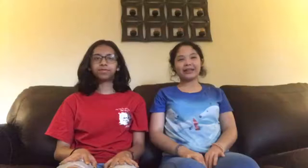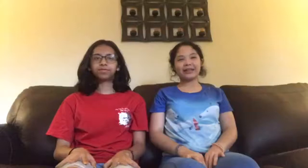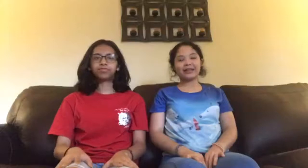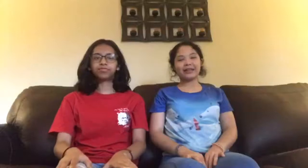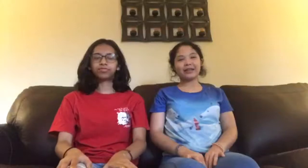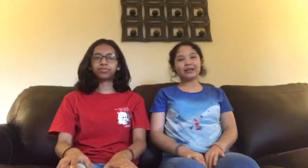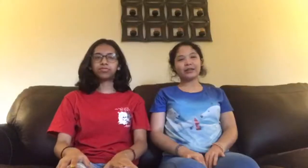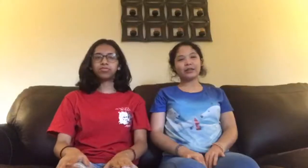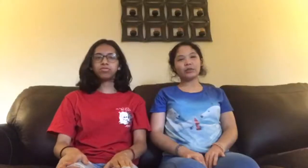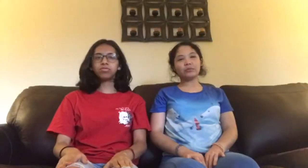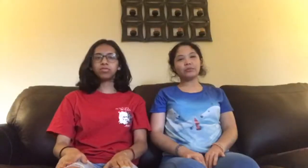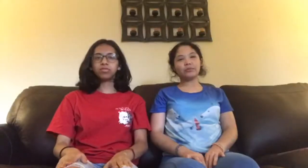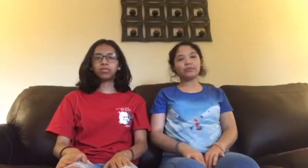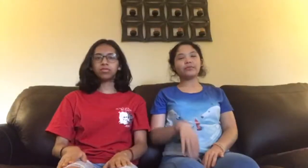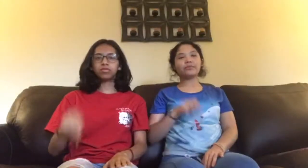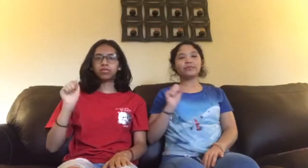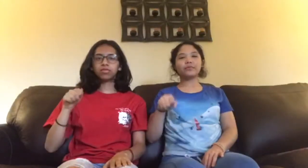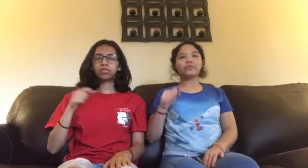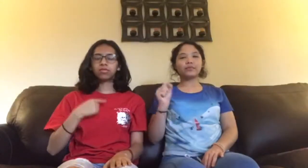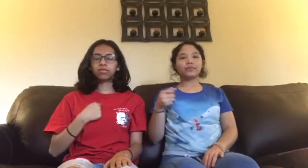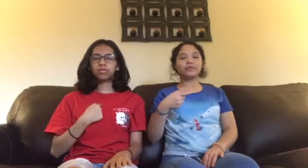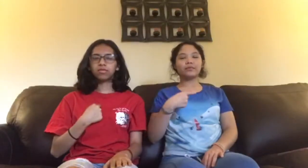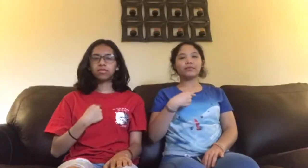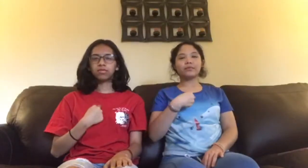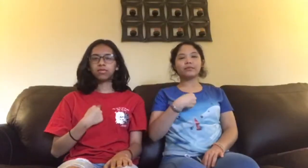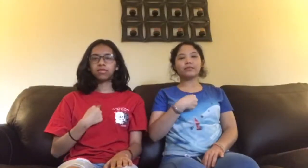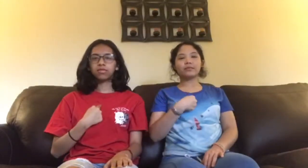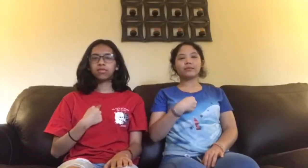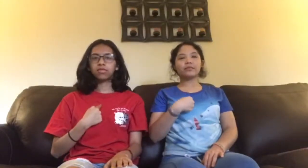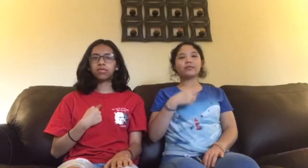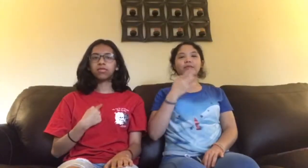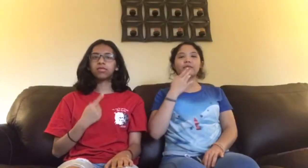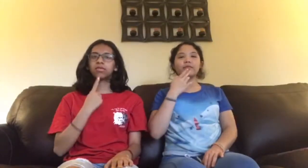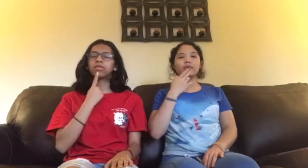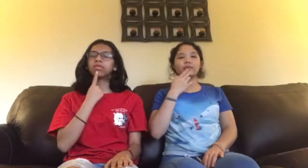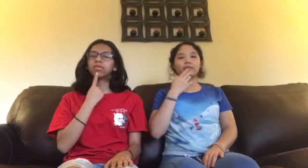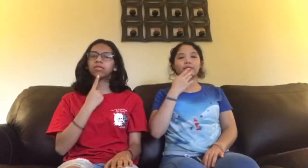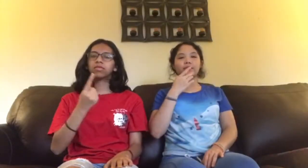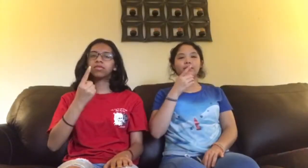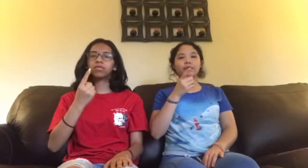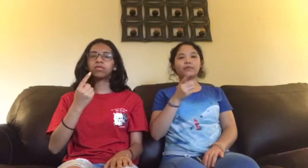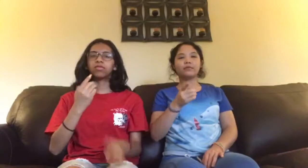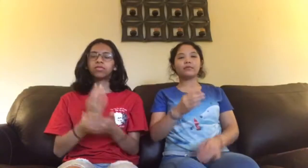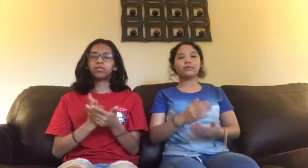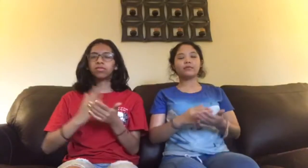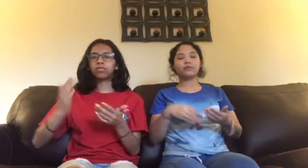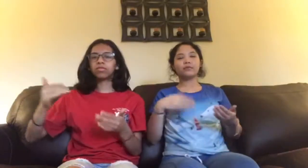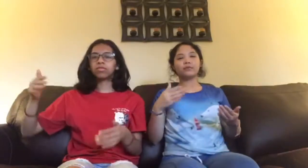Yeah, I tell you something,